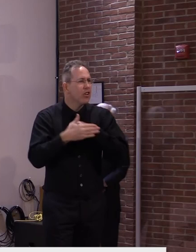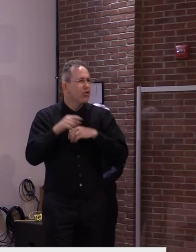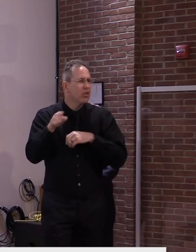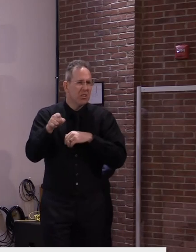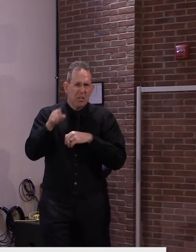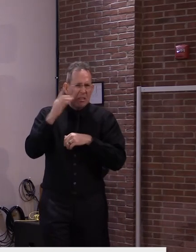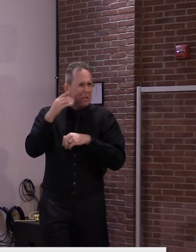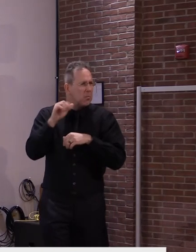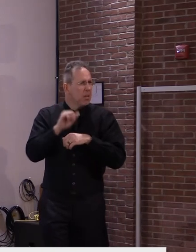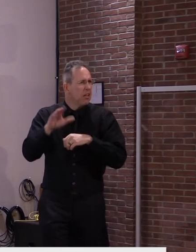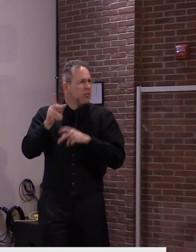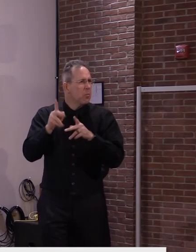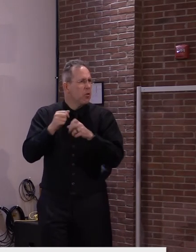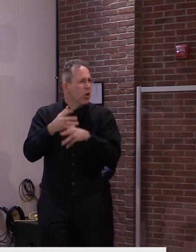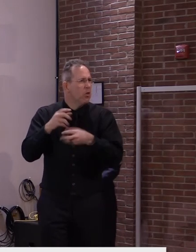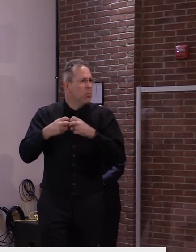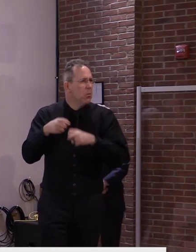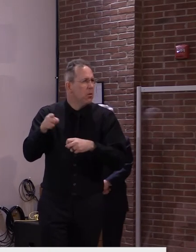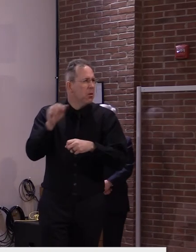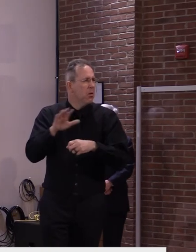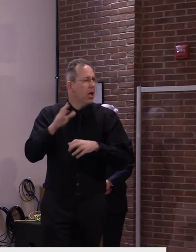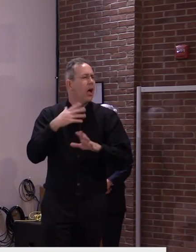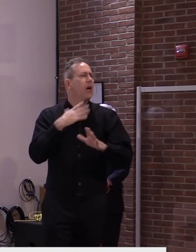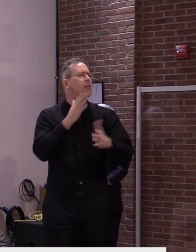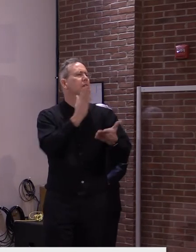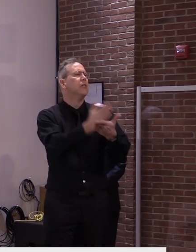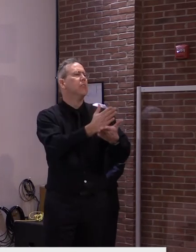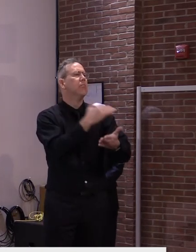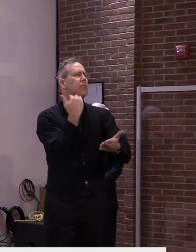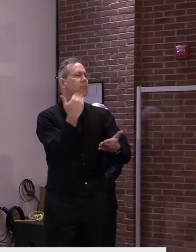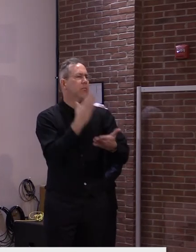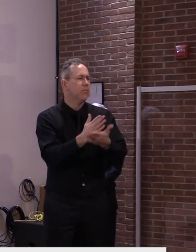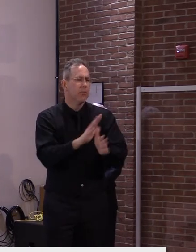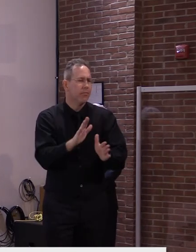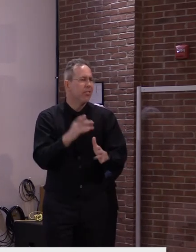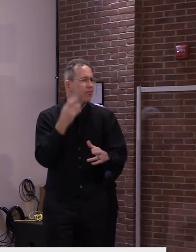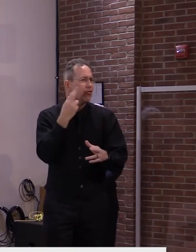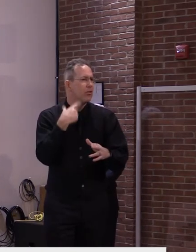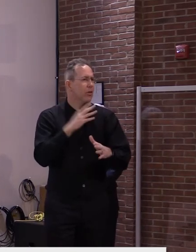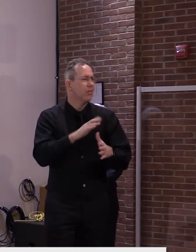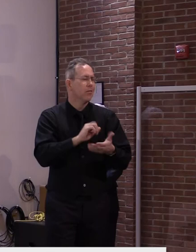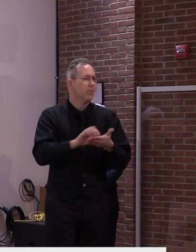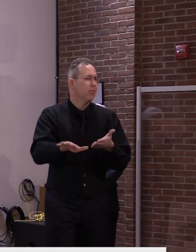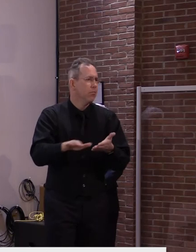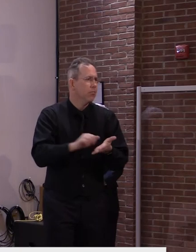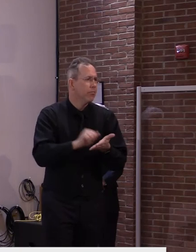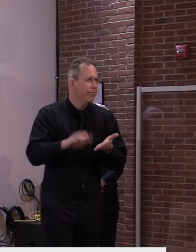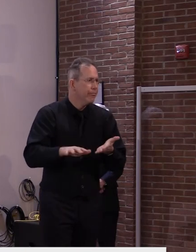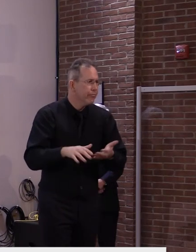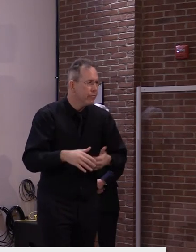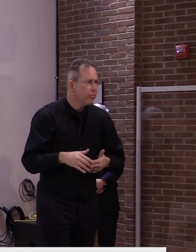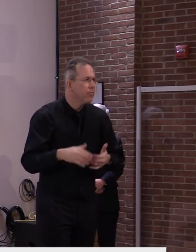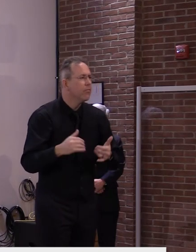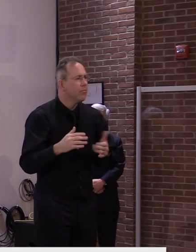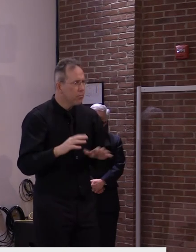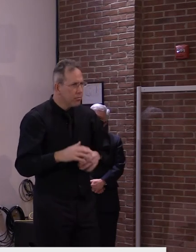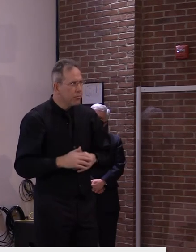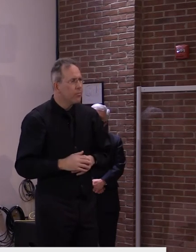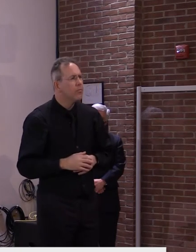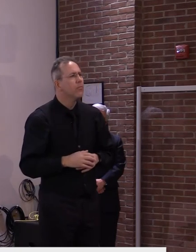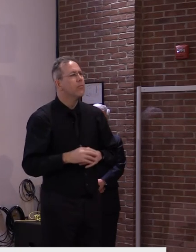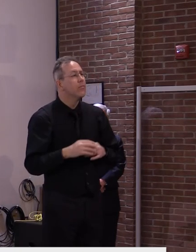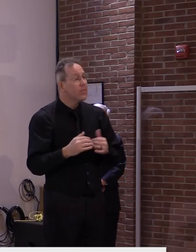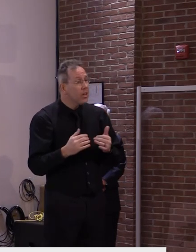So I think that was the initial layer of concern long ago and early in the pandemic. But the point you